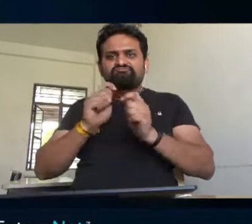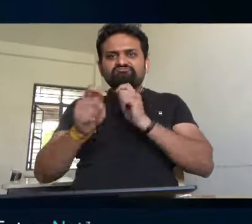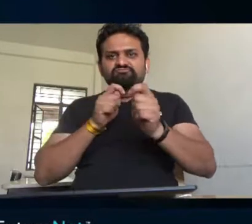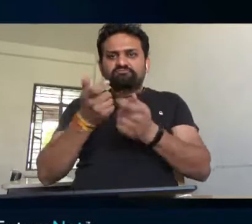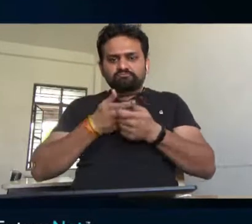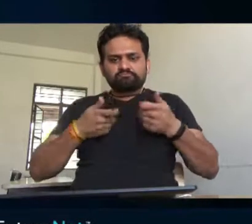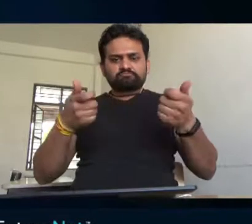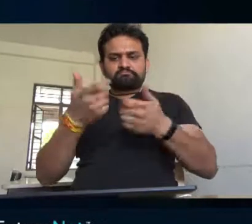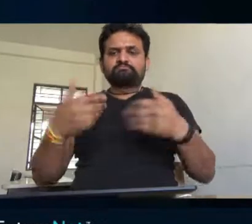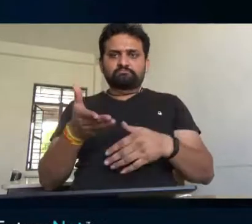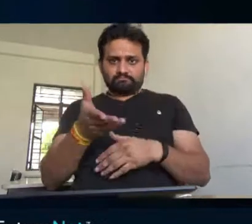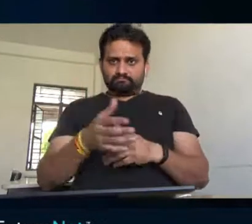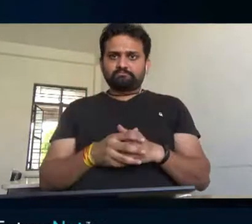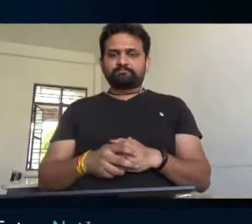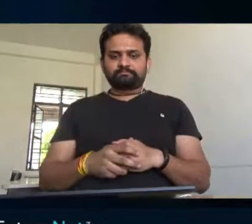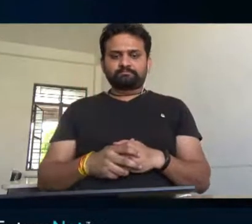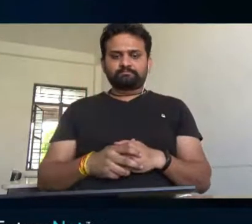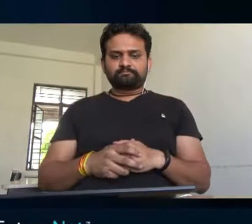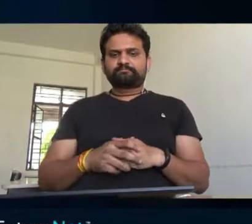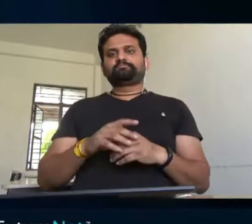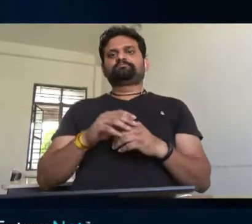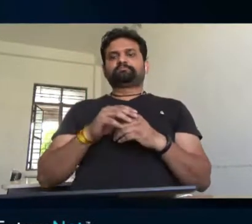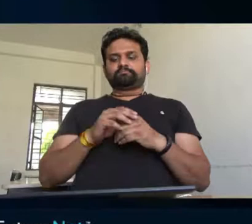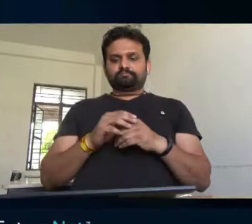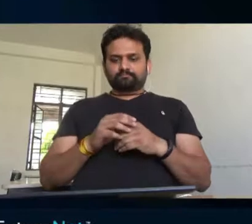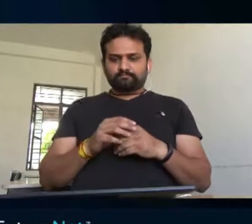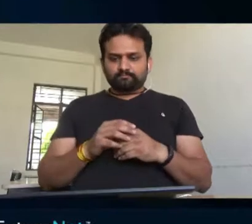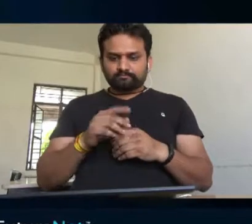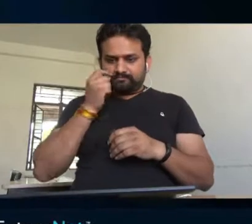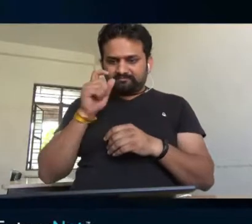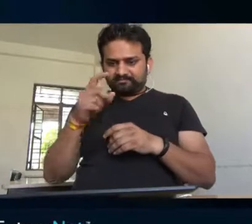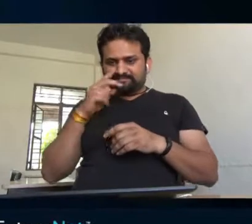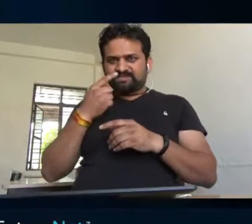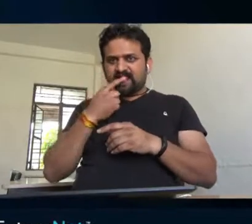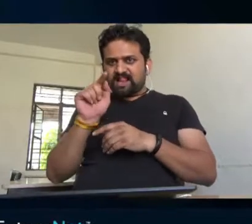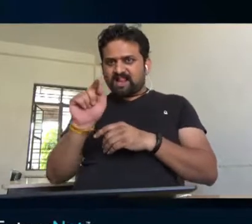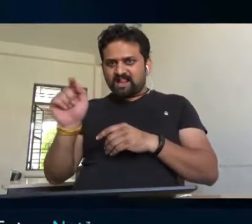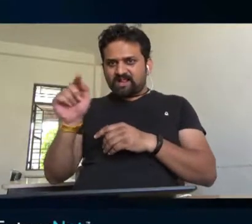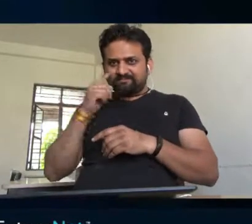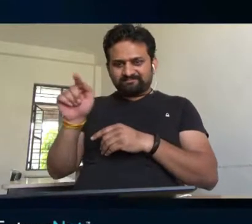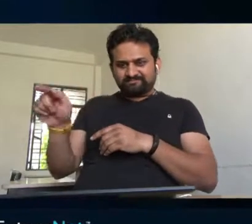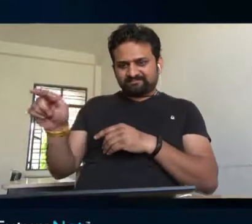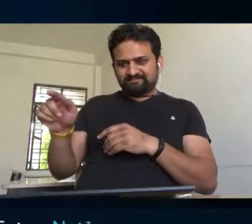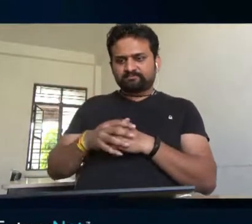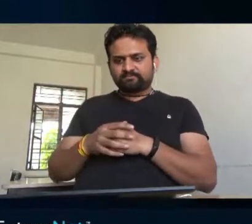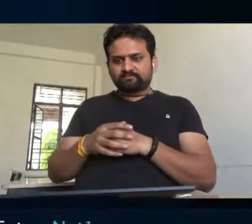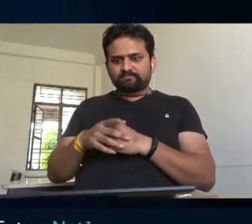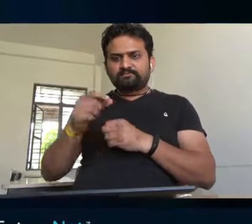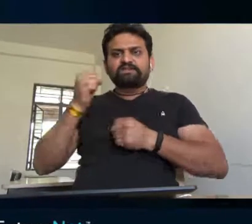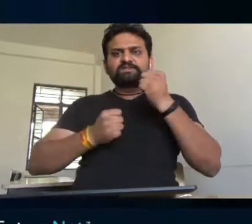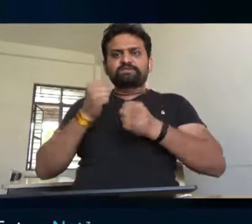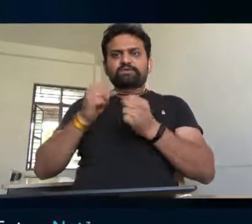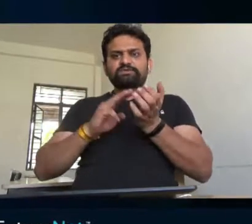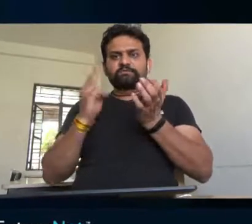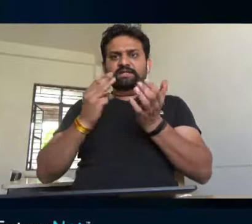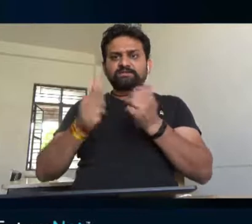in China. Yeah. He's a German. He is the #1 in the world. And he was on the press conference with FutureNet.